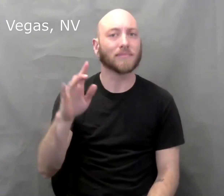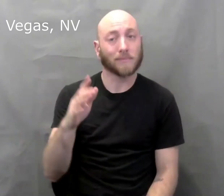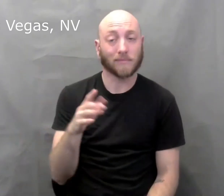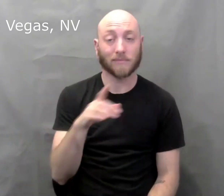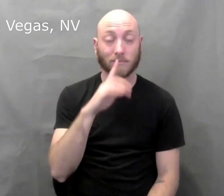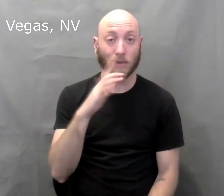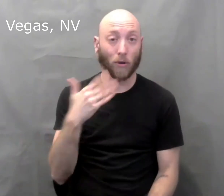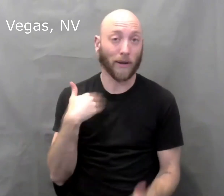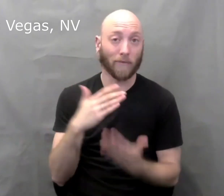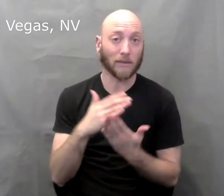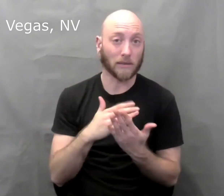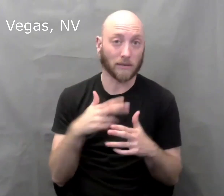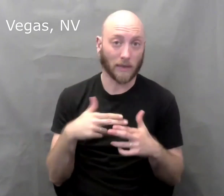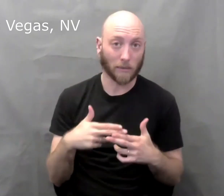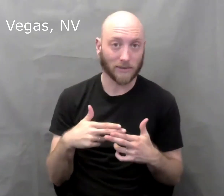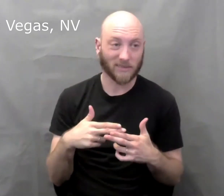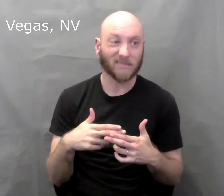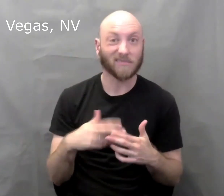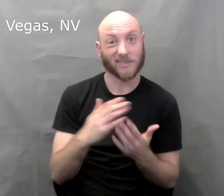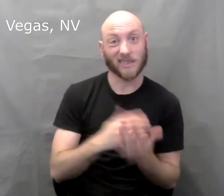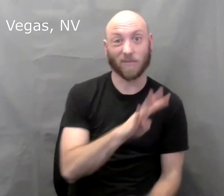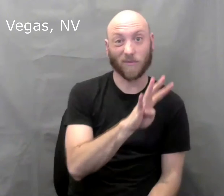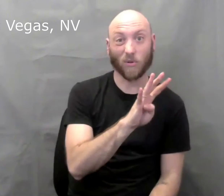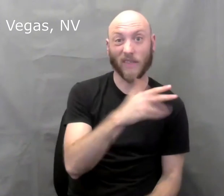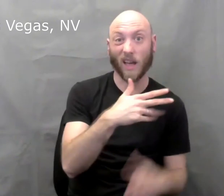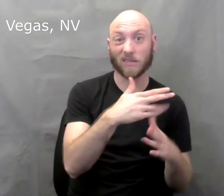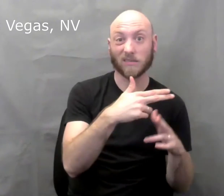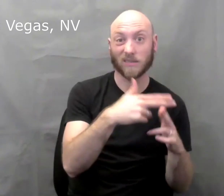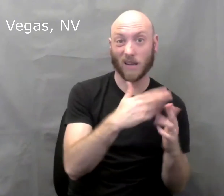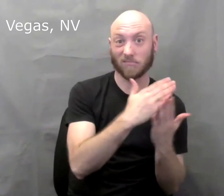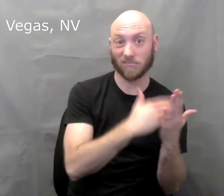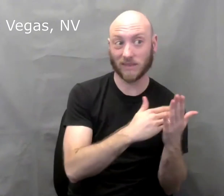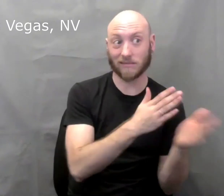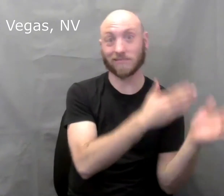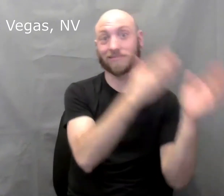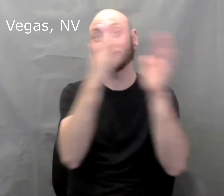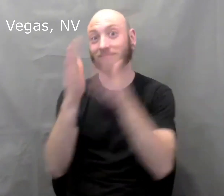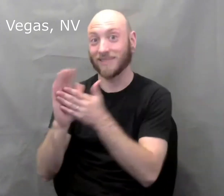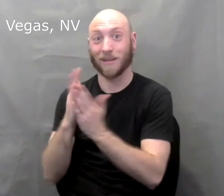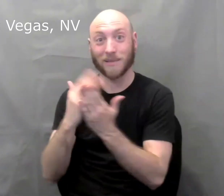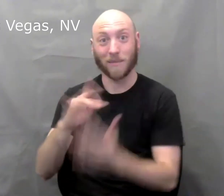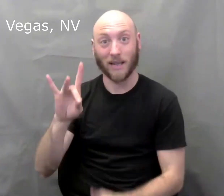people, pulled that from my 4-step, and I start making amends.